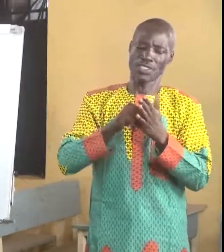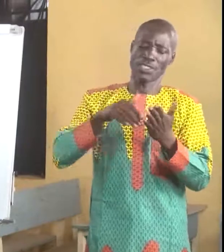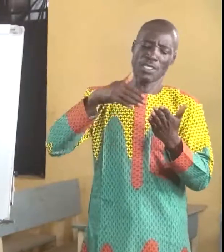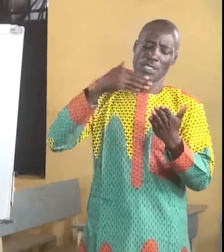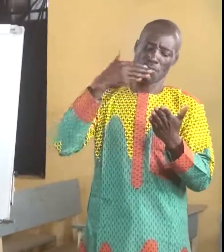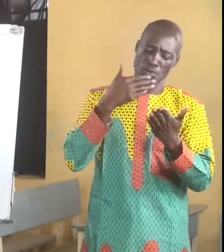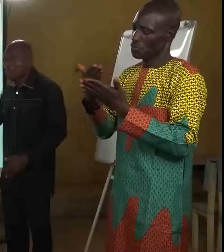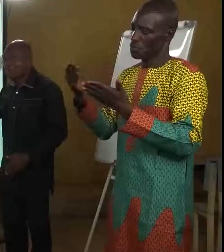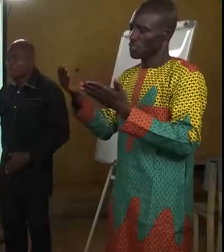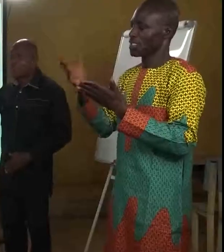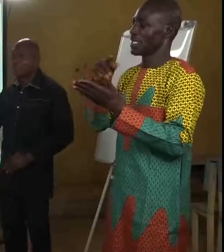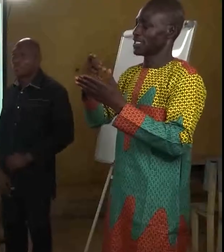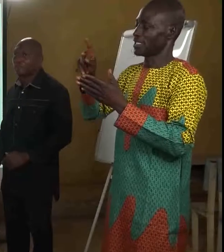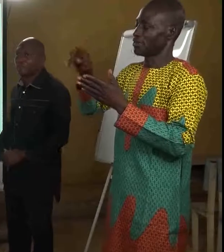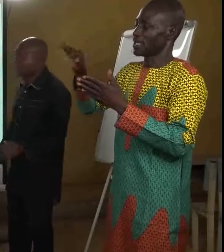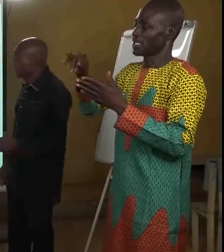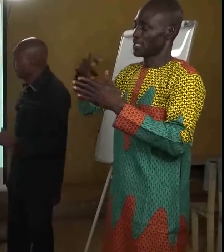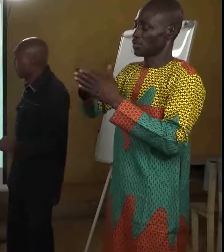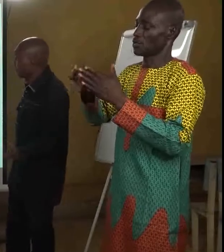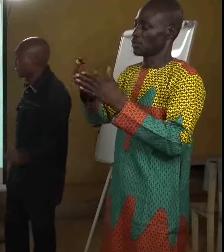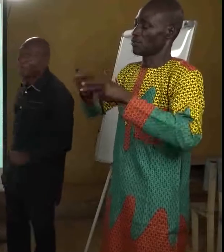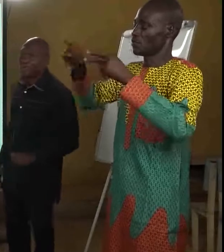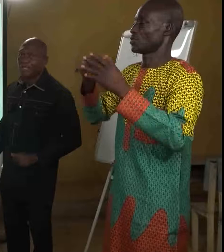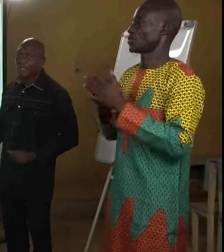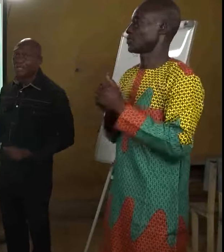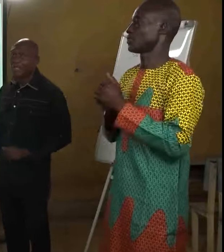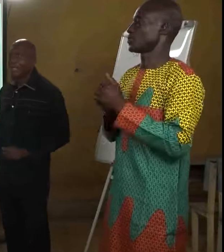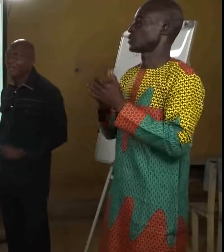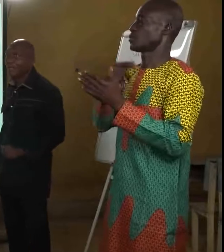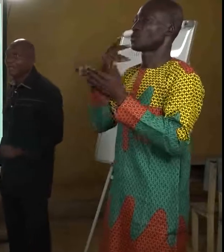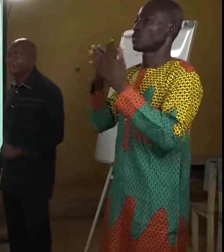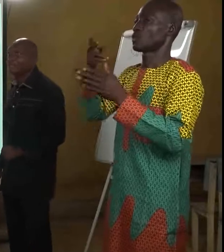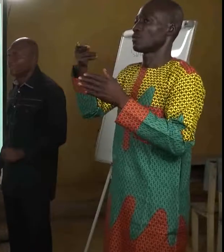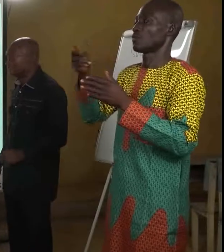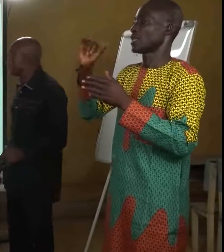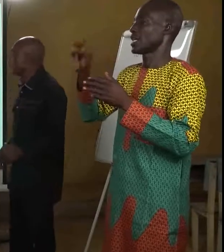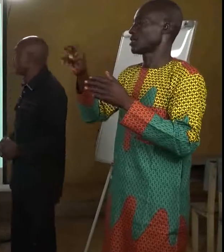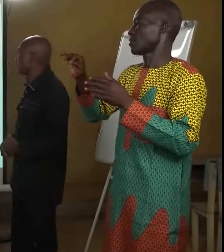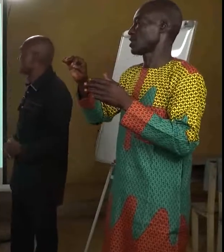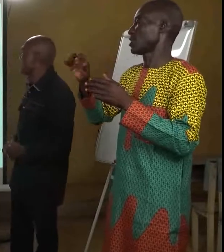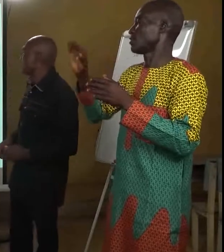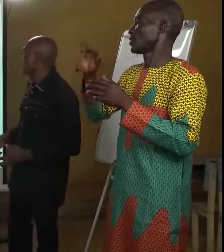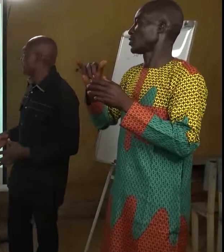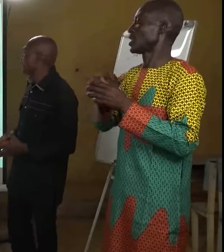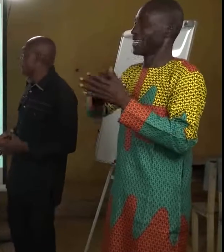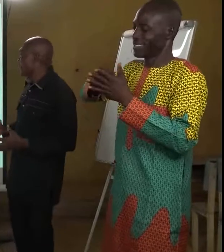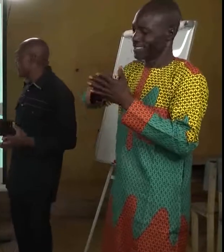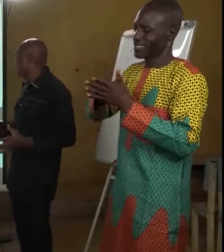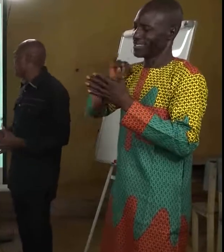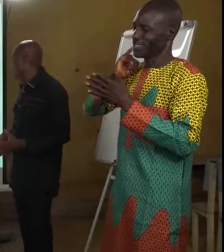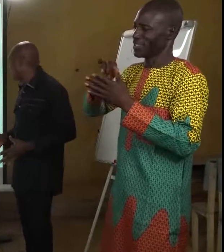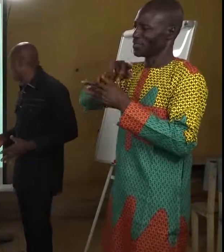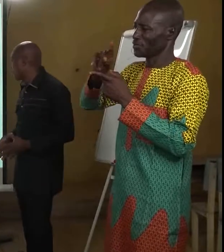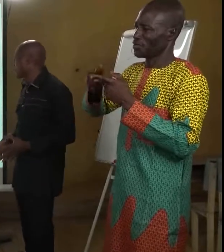increase because of the cost of production. And we talked about hyperinflation. And this hyperinflation